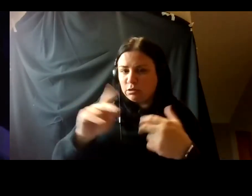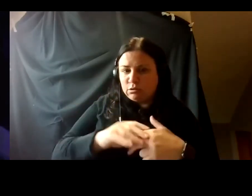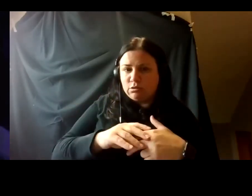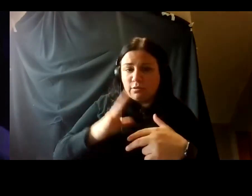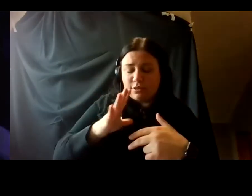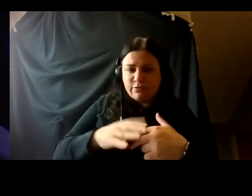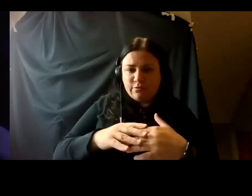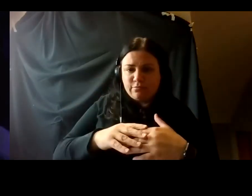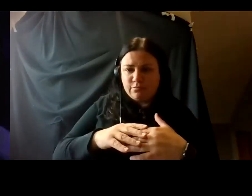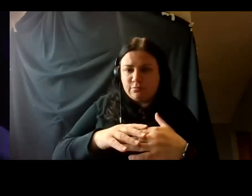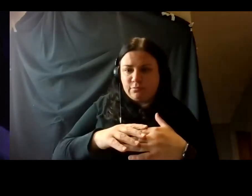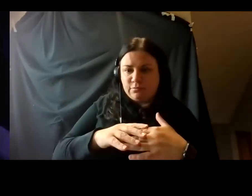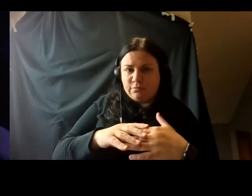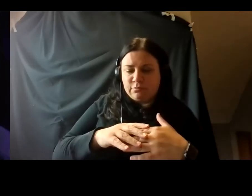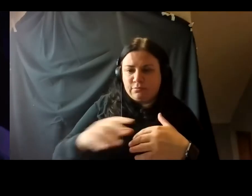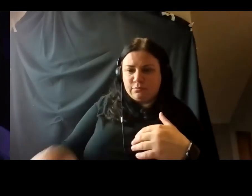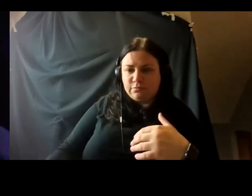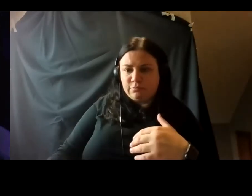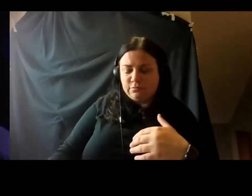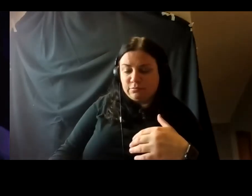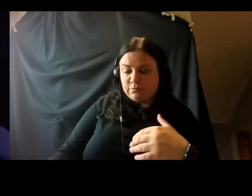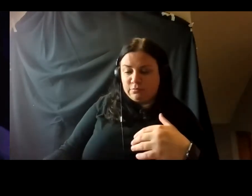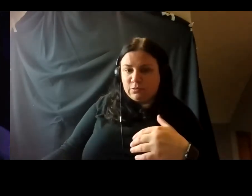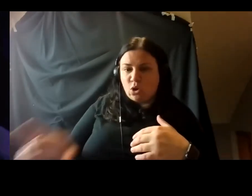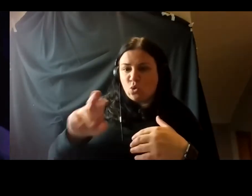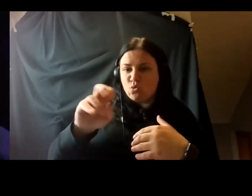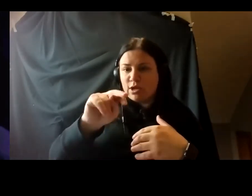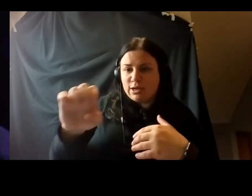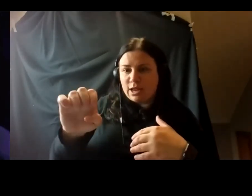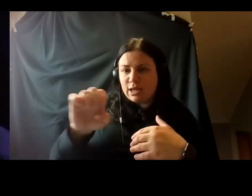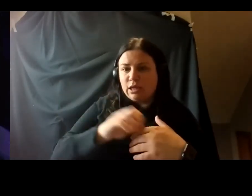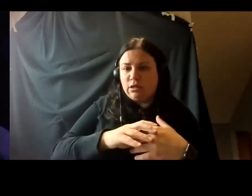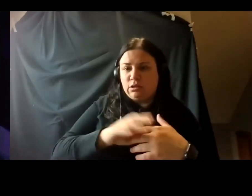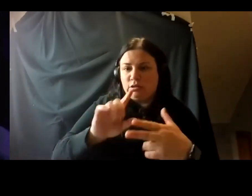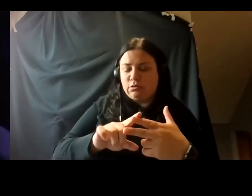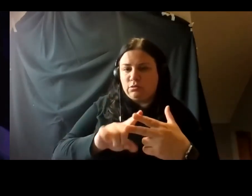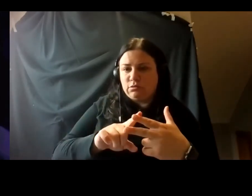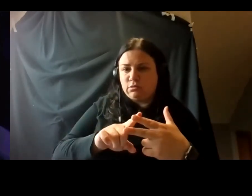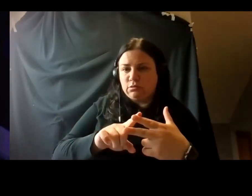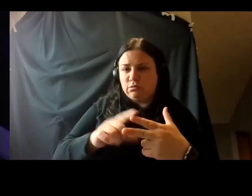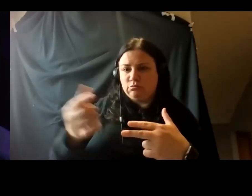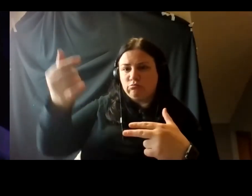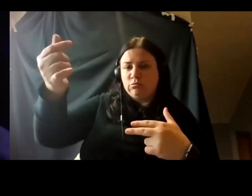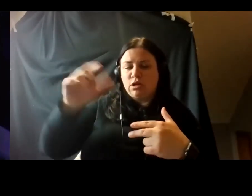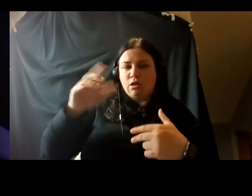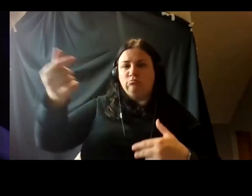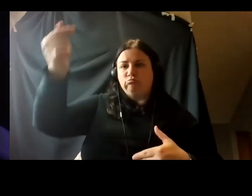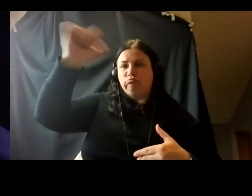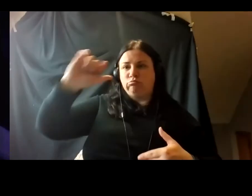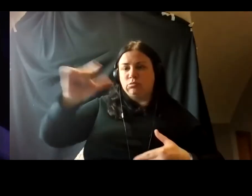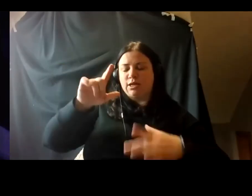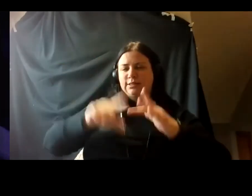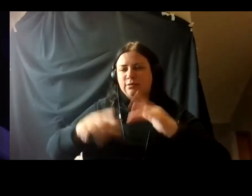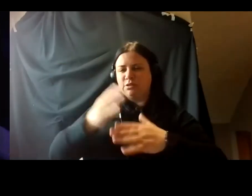Okay. And we'll go Renee. Let's kind of went every other one. Not